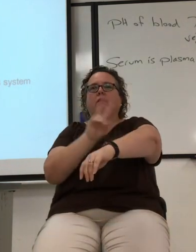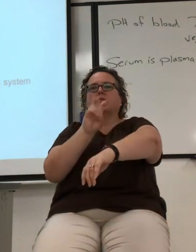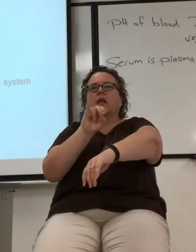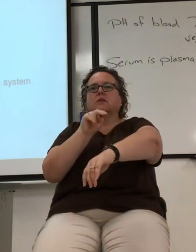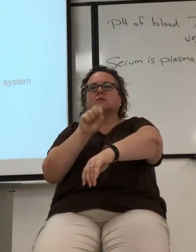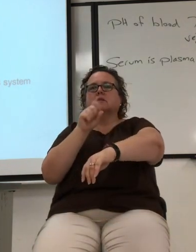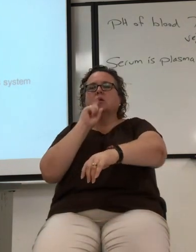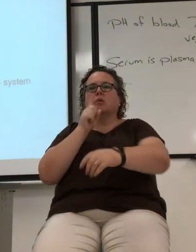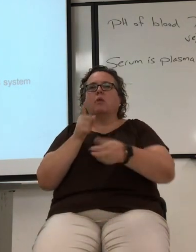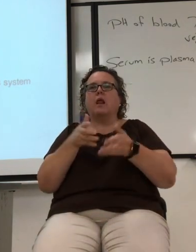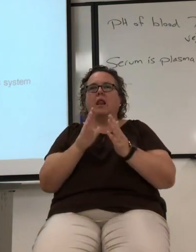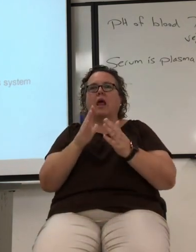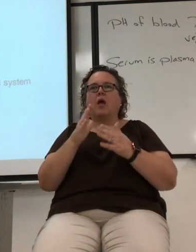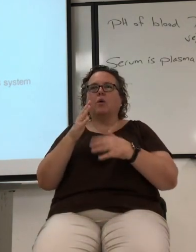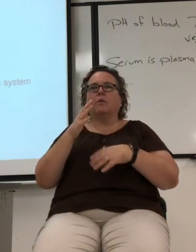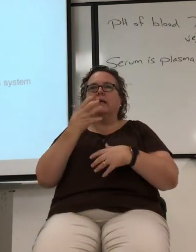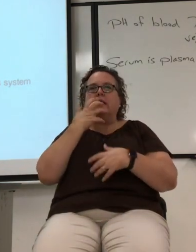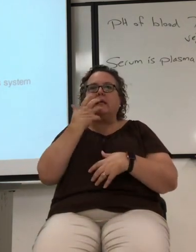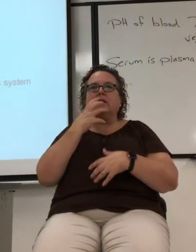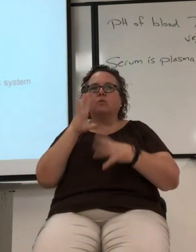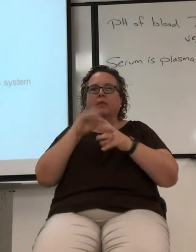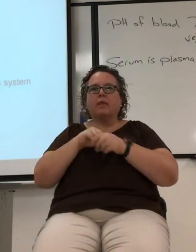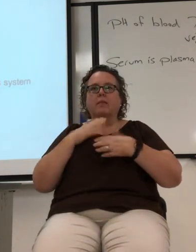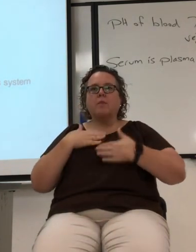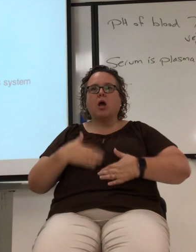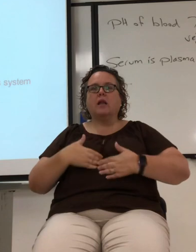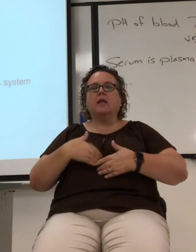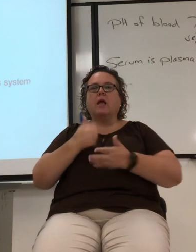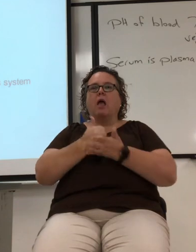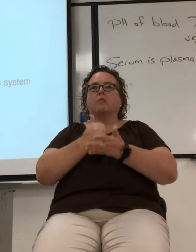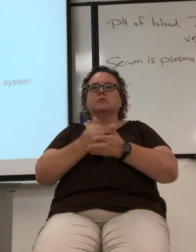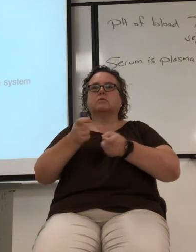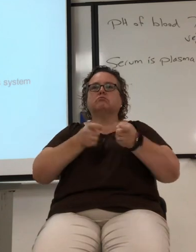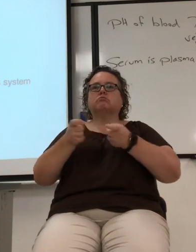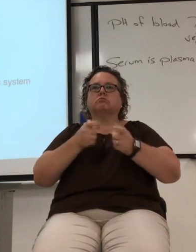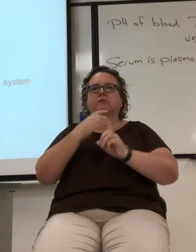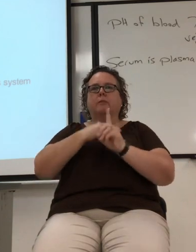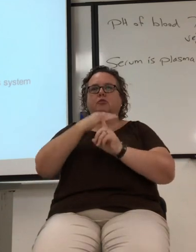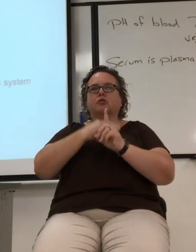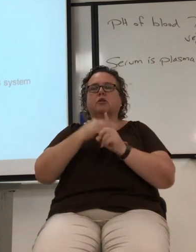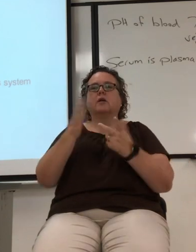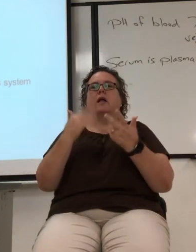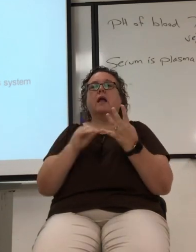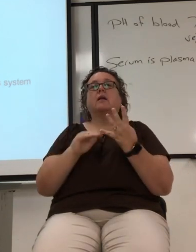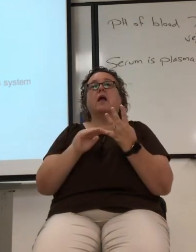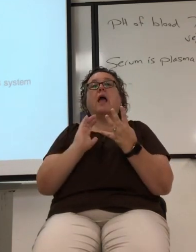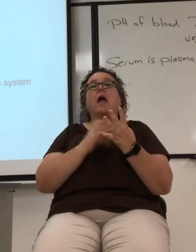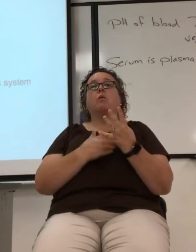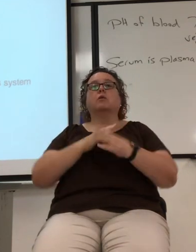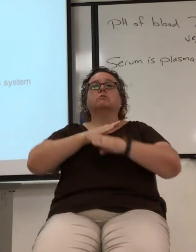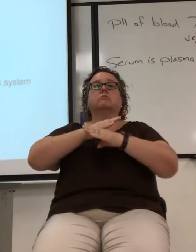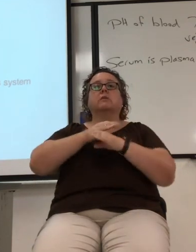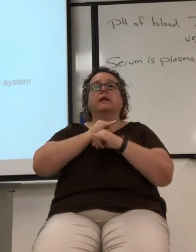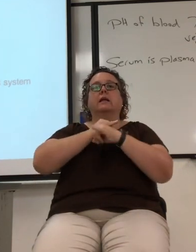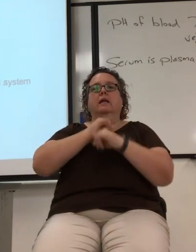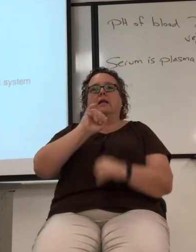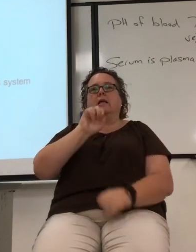body temperature. And the immunity chapter deals with physiology of the white blood cells, and I'll talk about